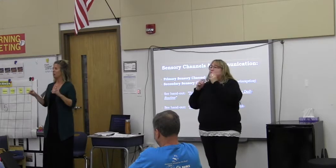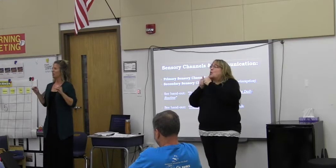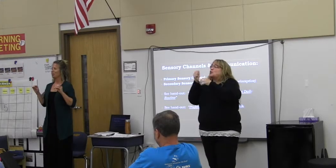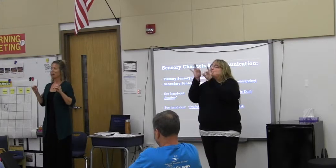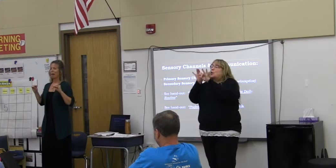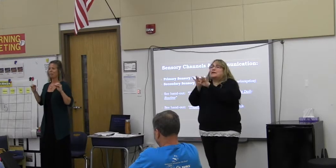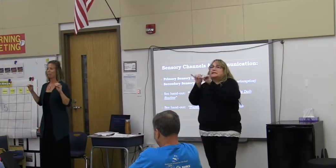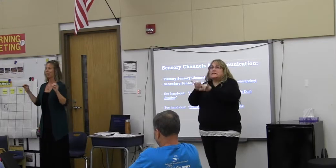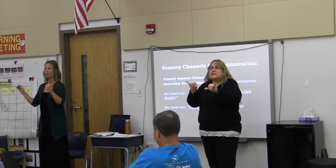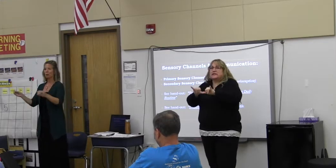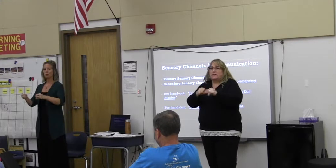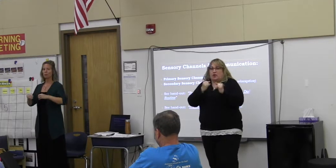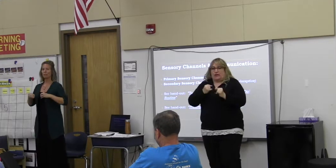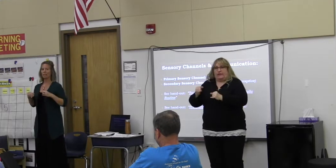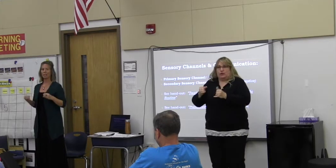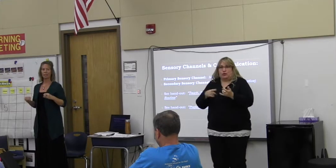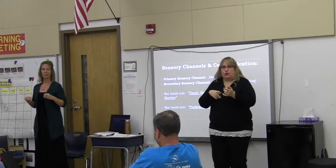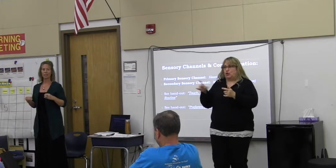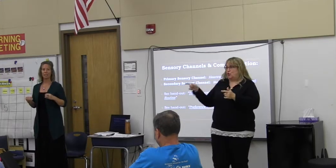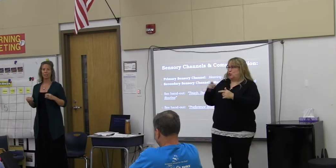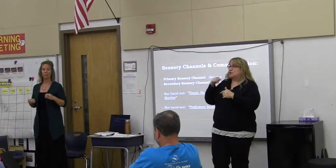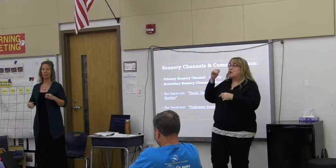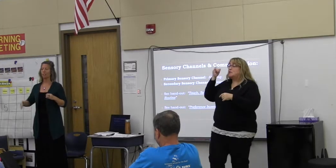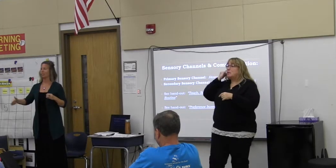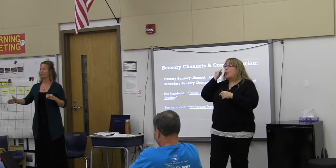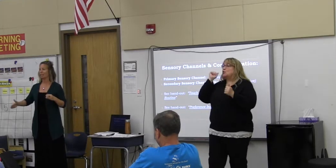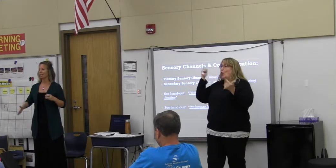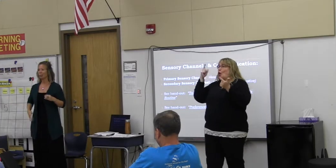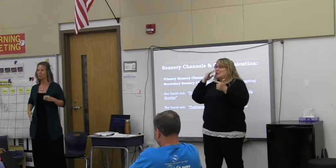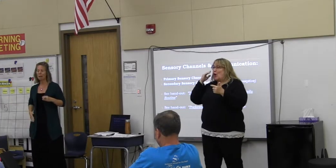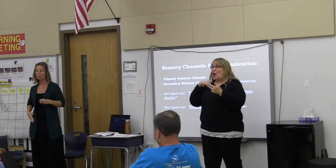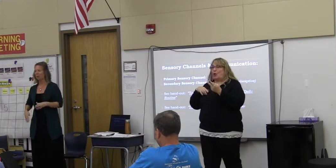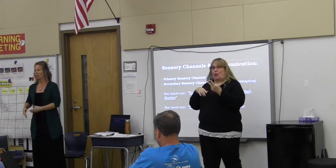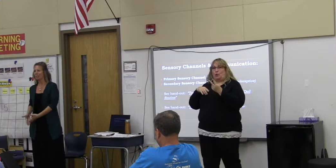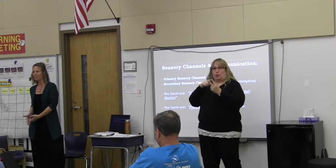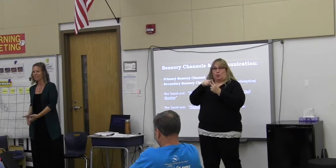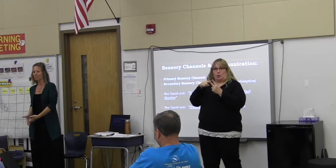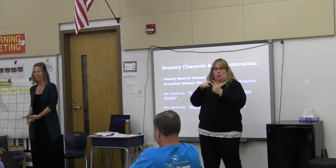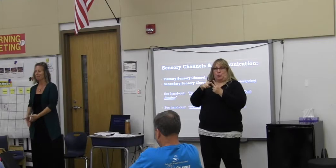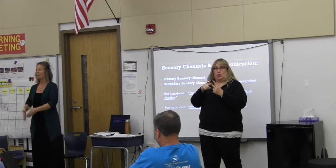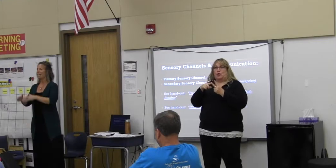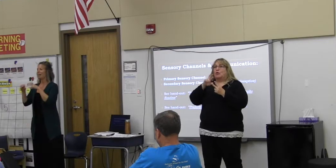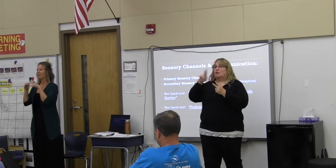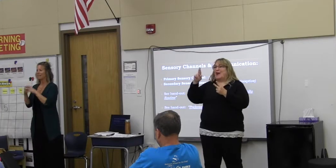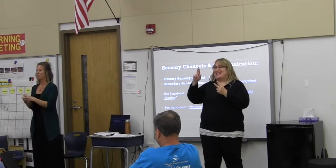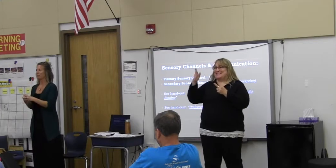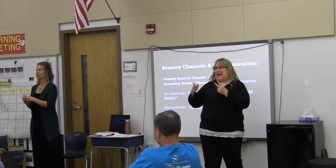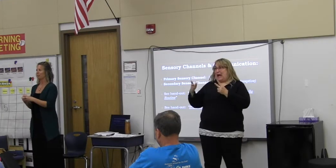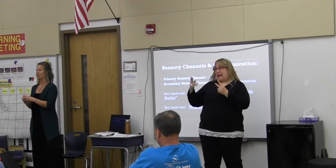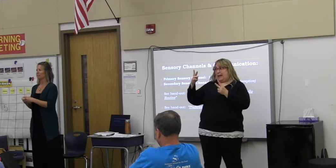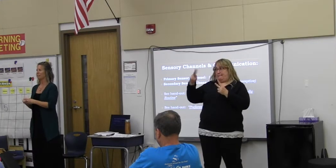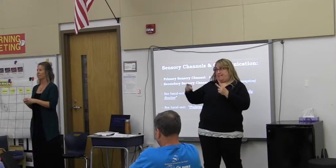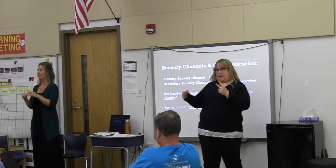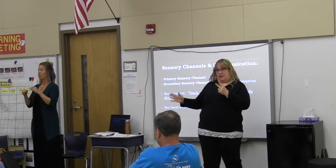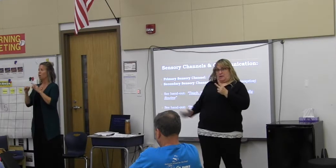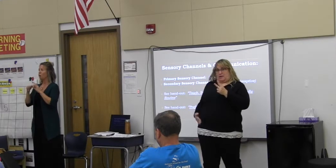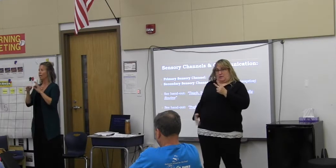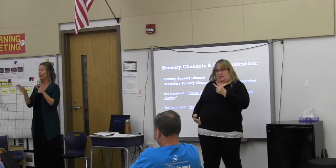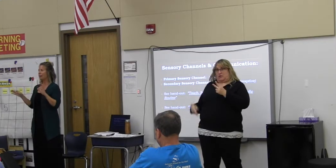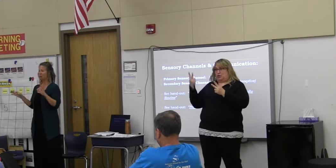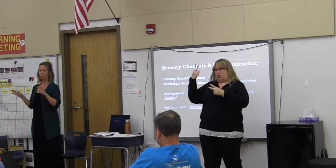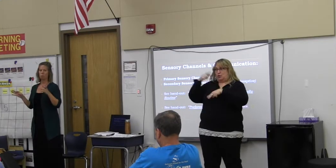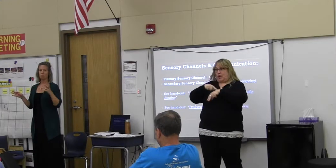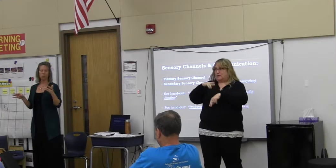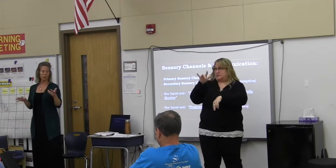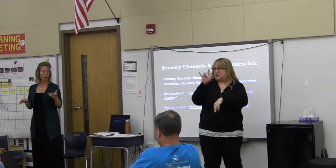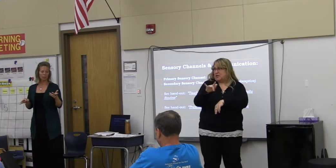thing. So everybody knows when Stan goes to get his diaper changed, he's getting 2 taps on the right side of his hip, and that's specific to Stan. We